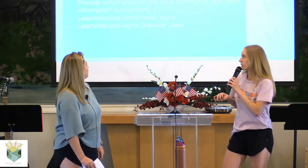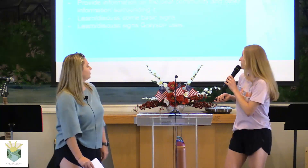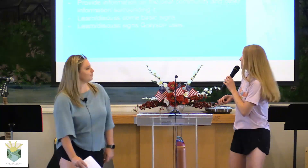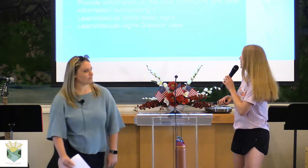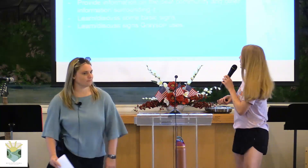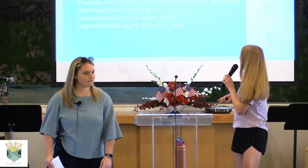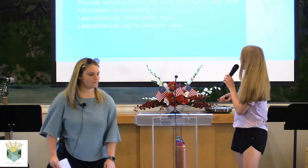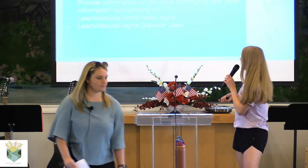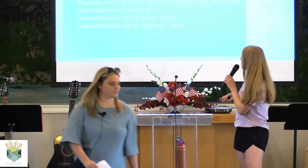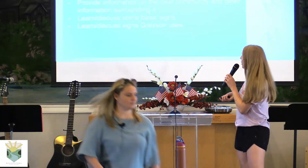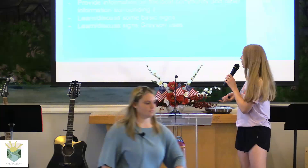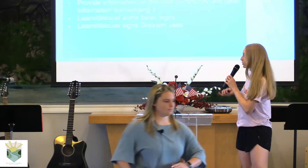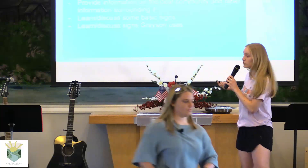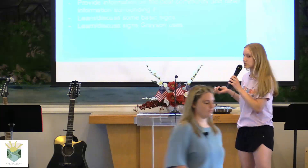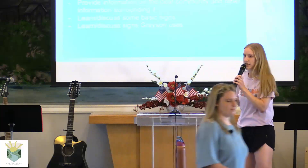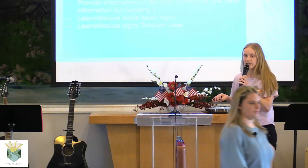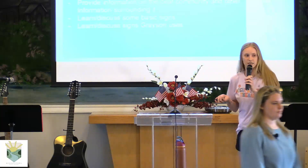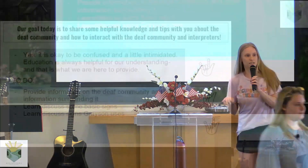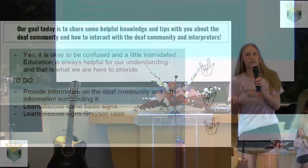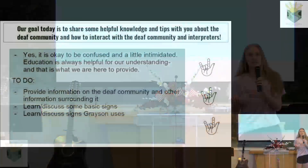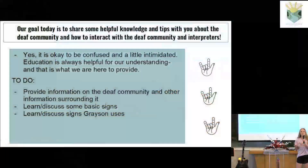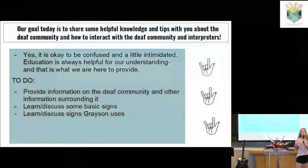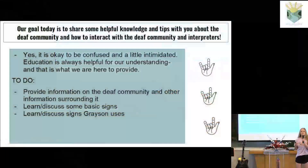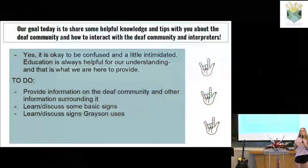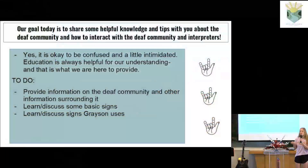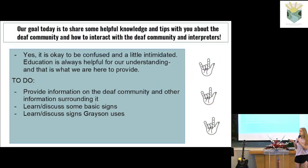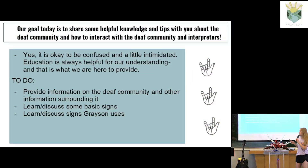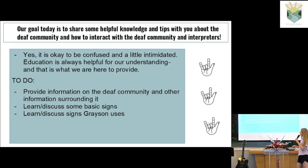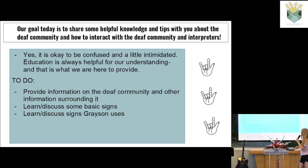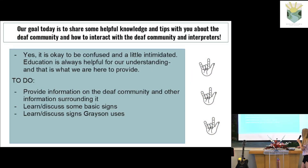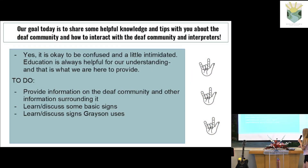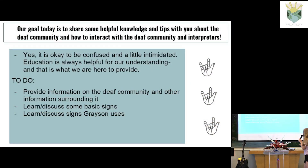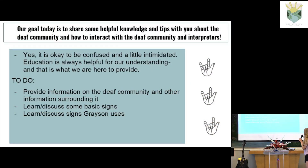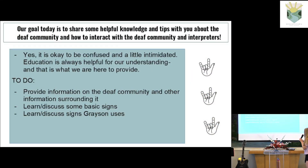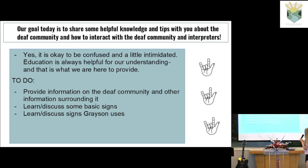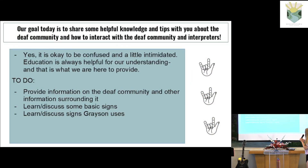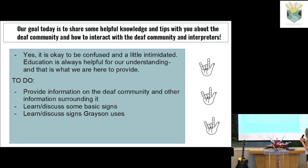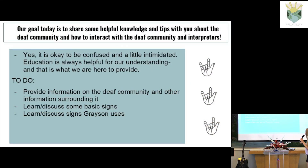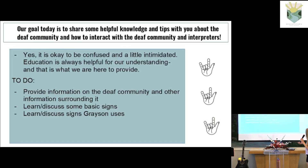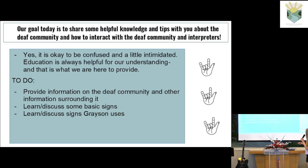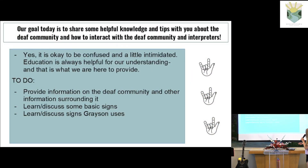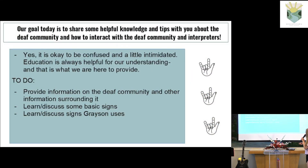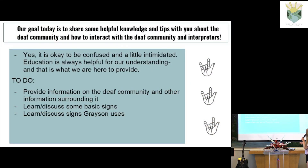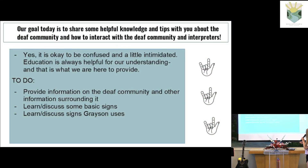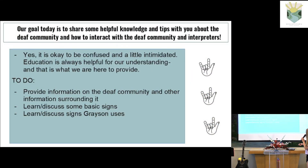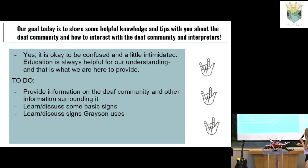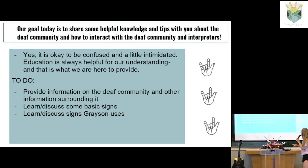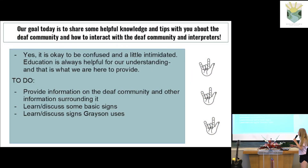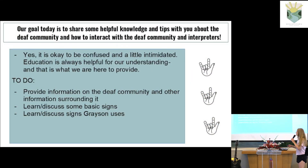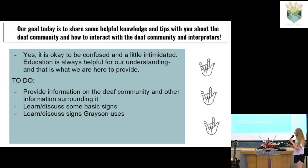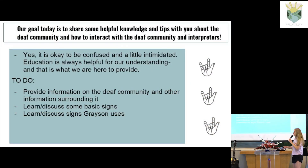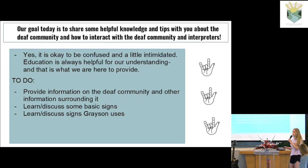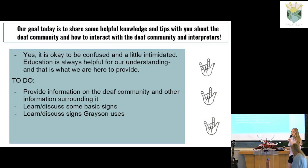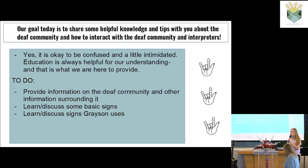So our goal today is to share some helpful knowledge and tips with you about the deaf